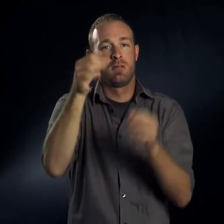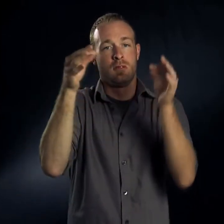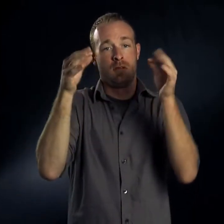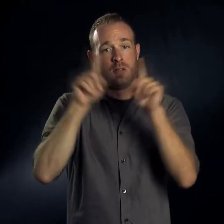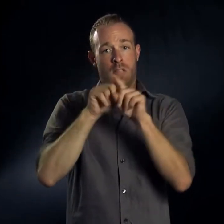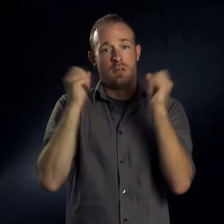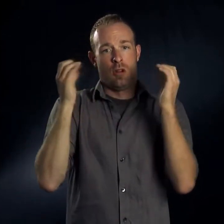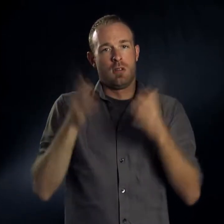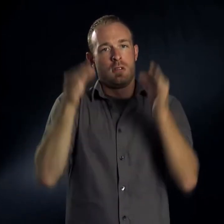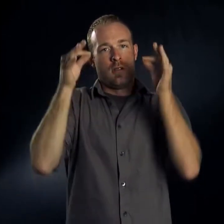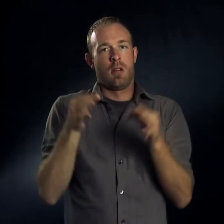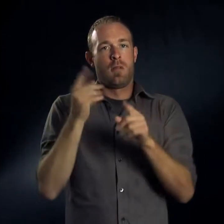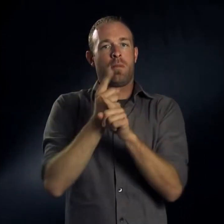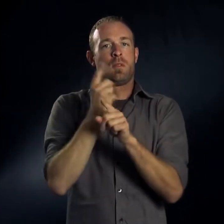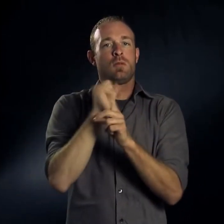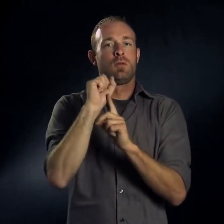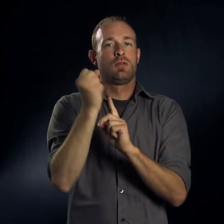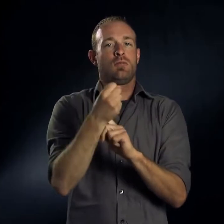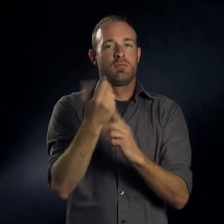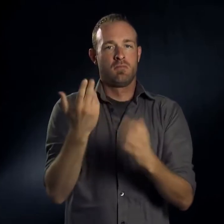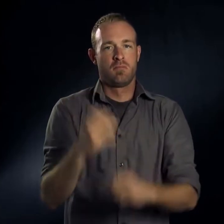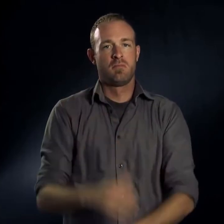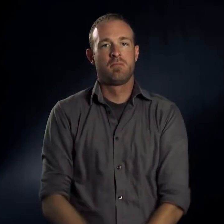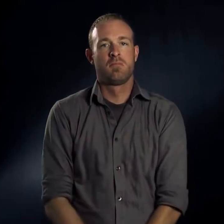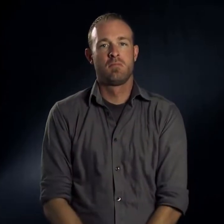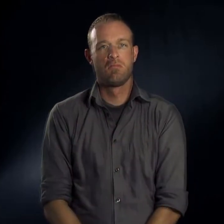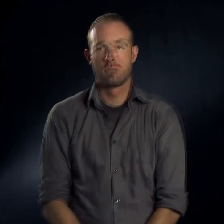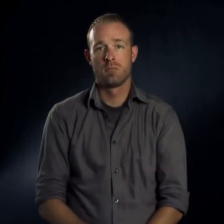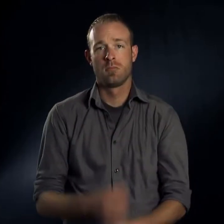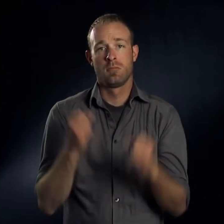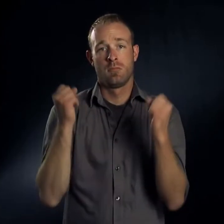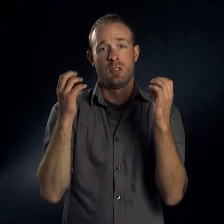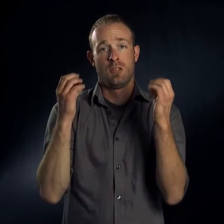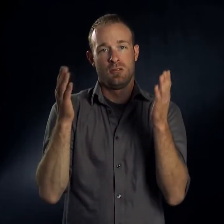home environment language use, or a more structured use.